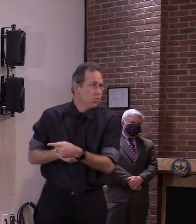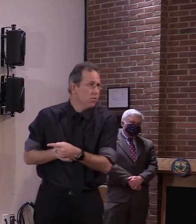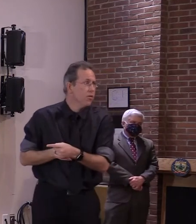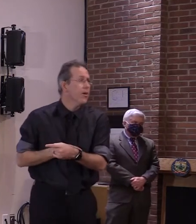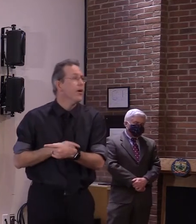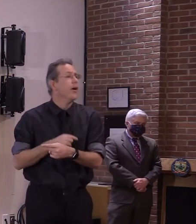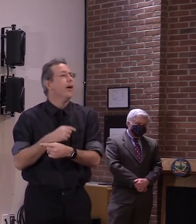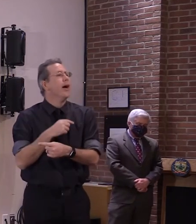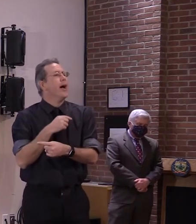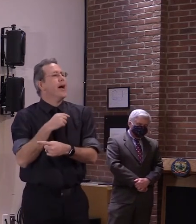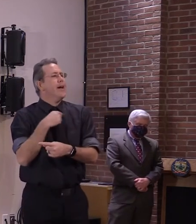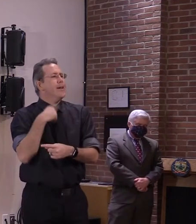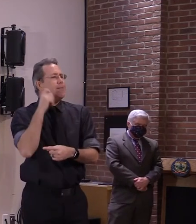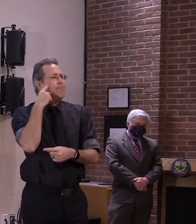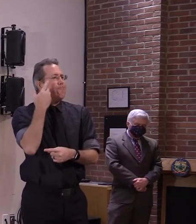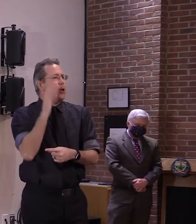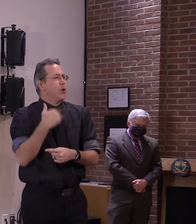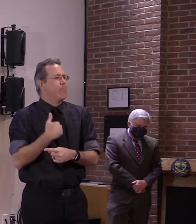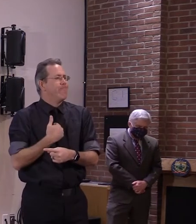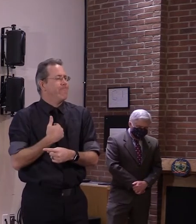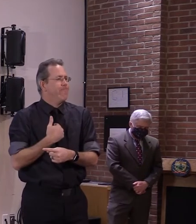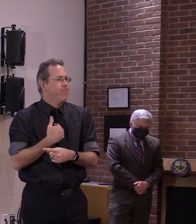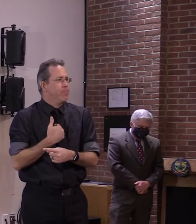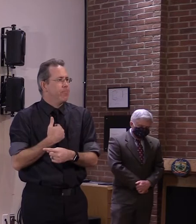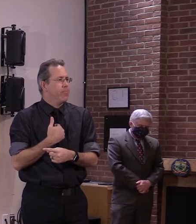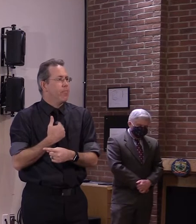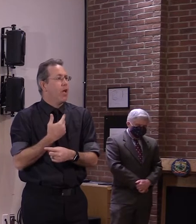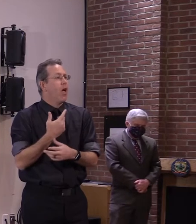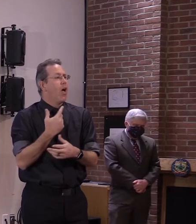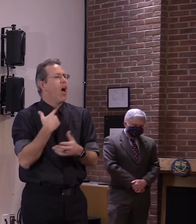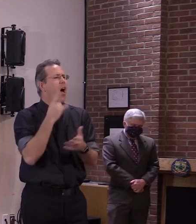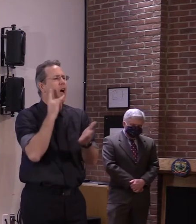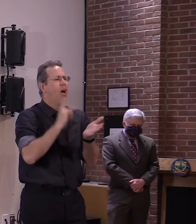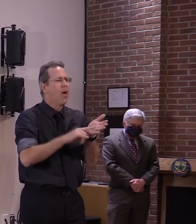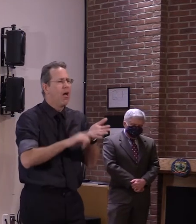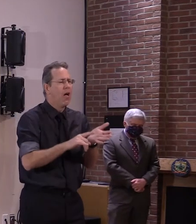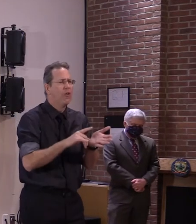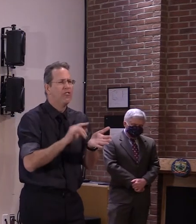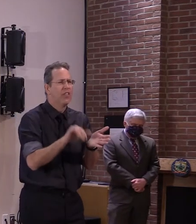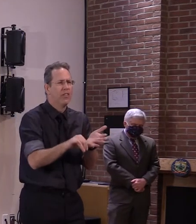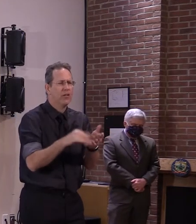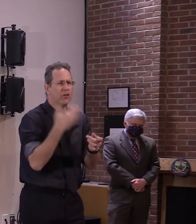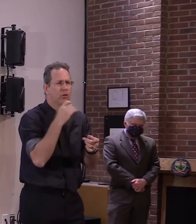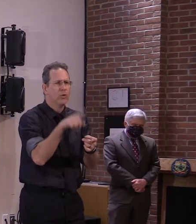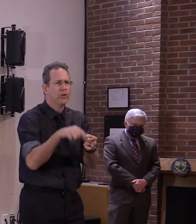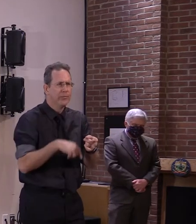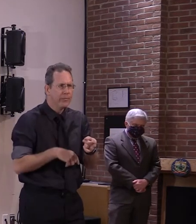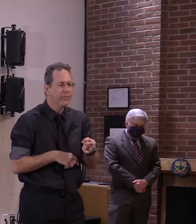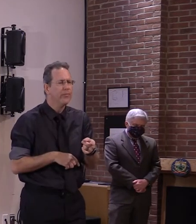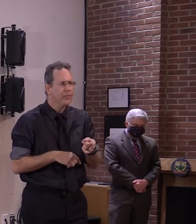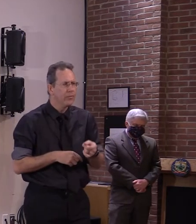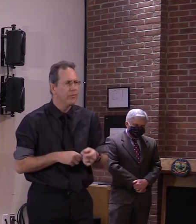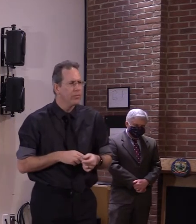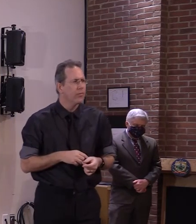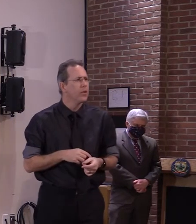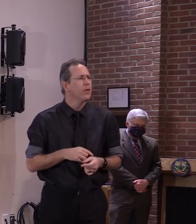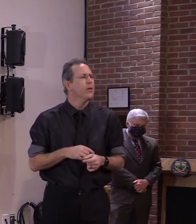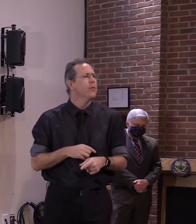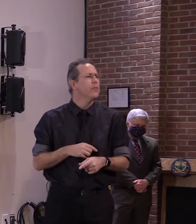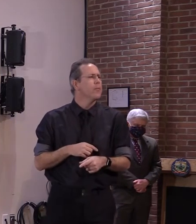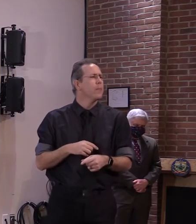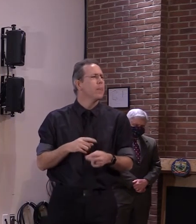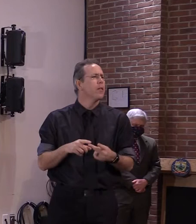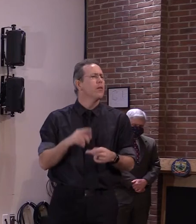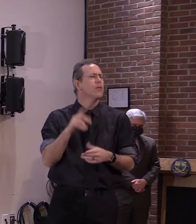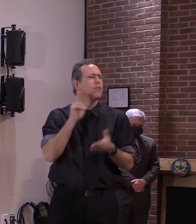yeah just uh the grants that were that small businesses received through hccb or the department of taxes those are